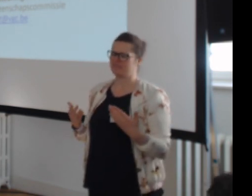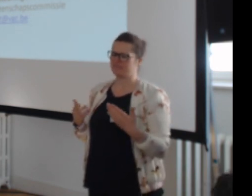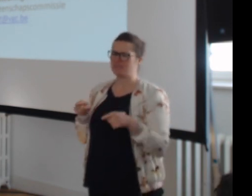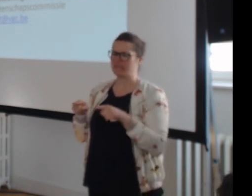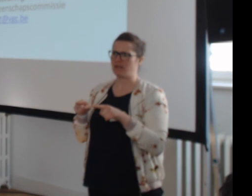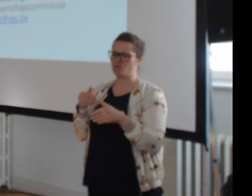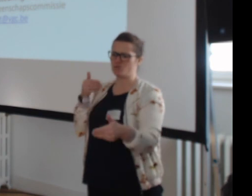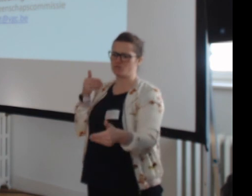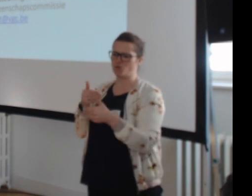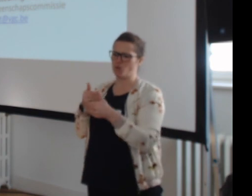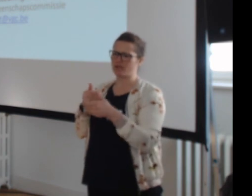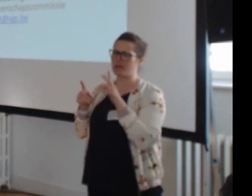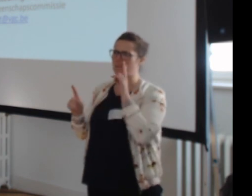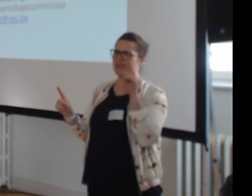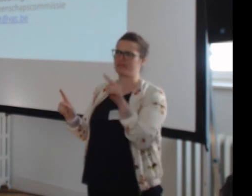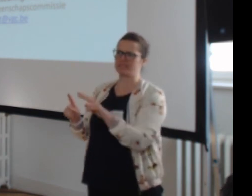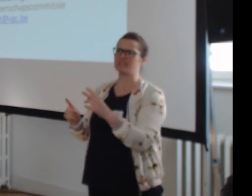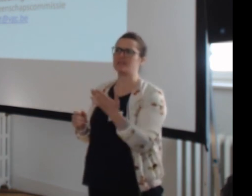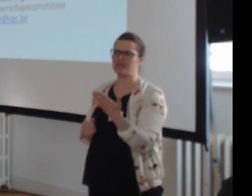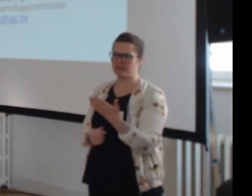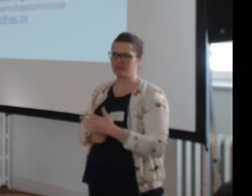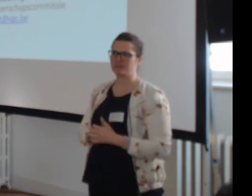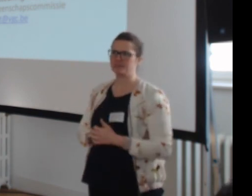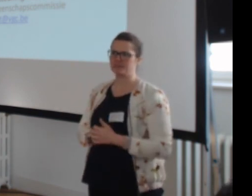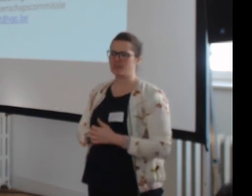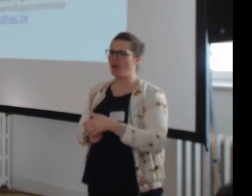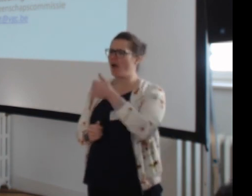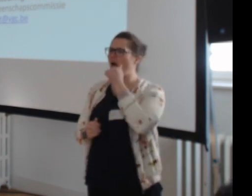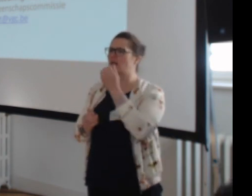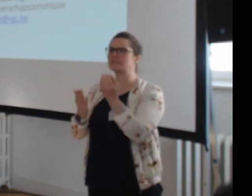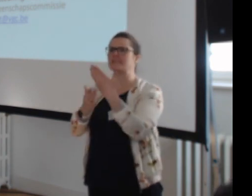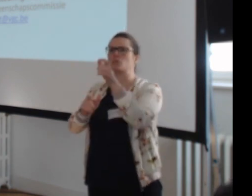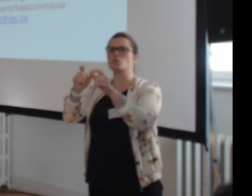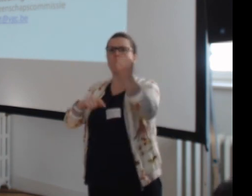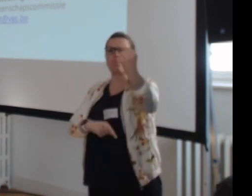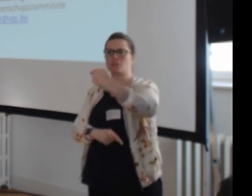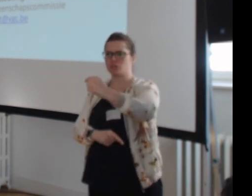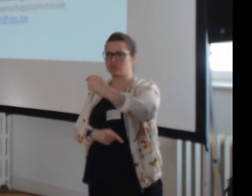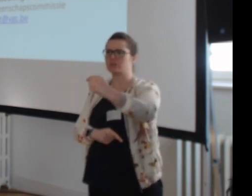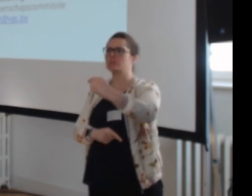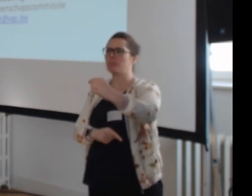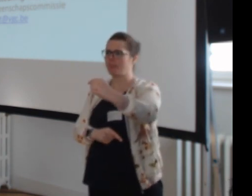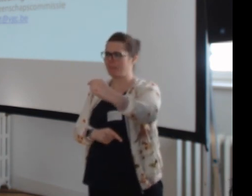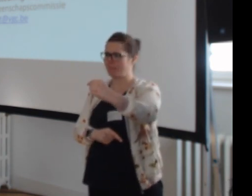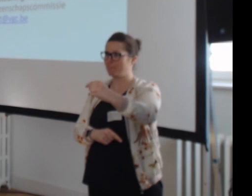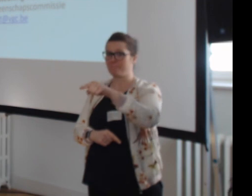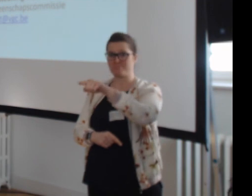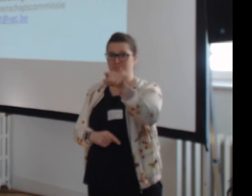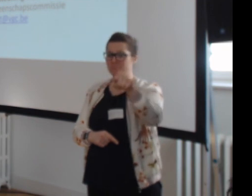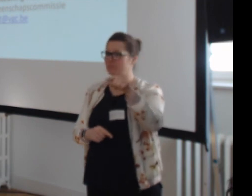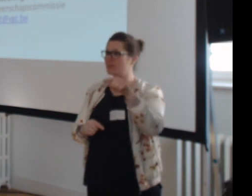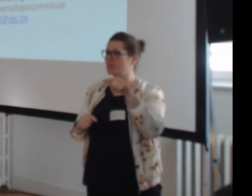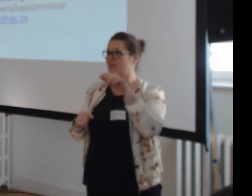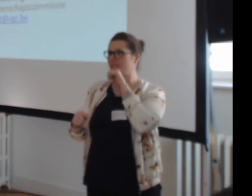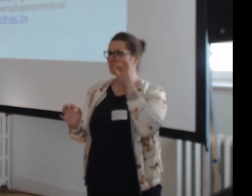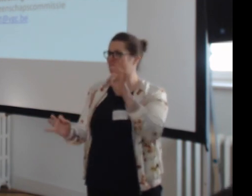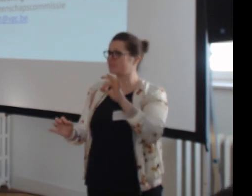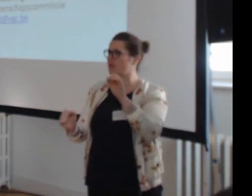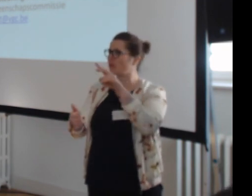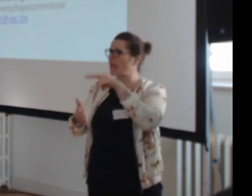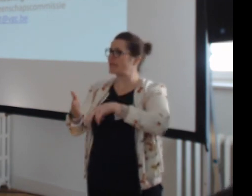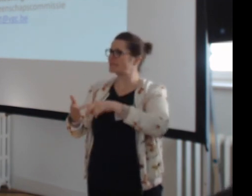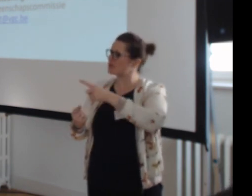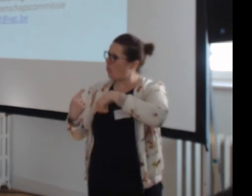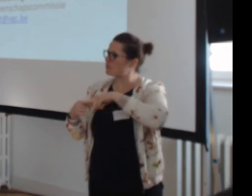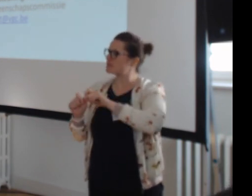vision. Because if newcomers can't read properly